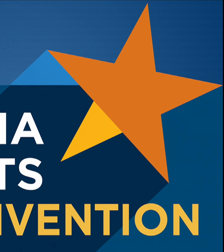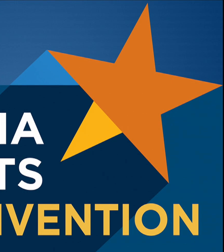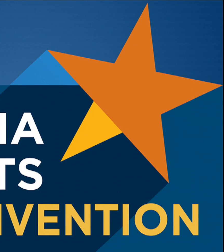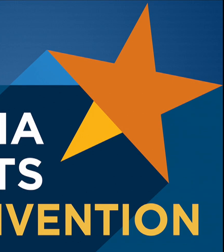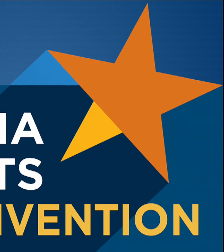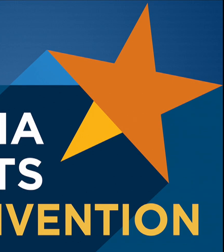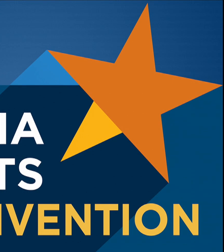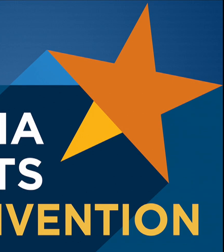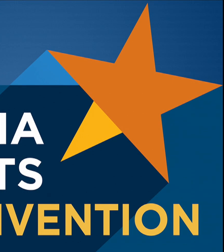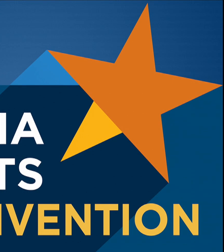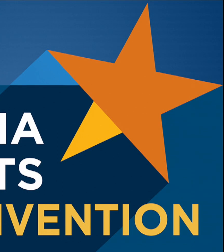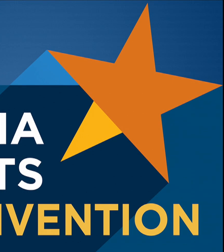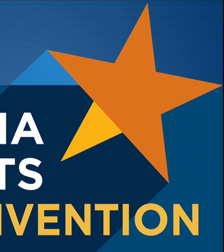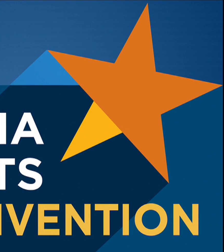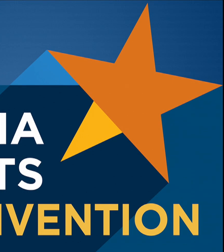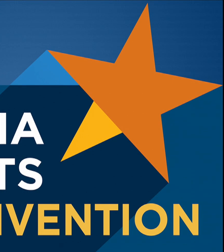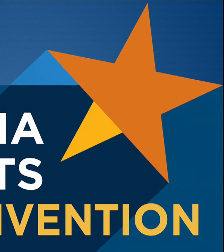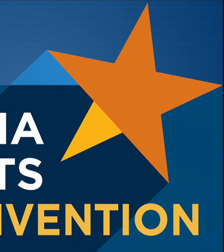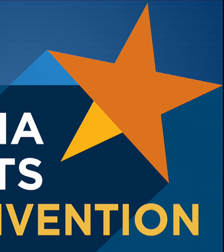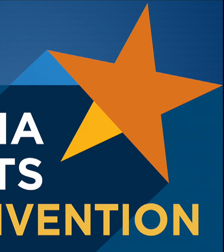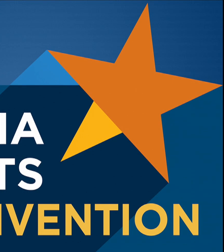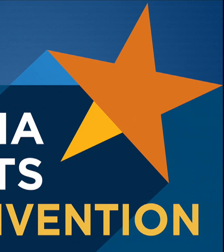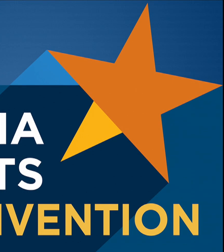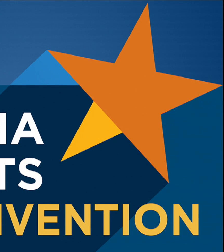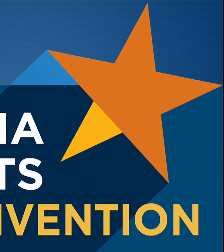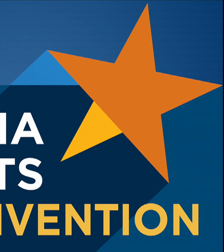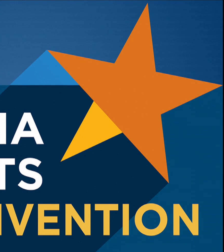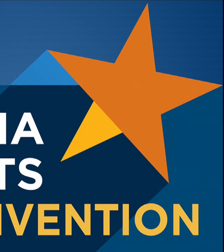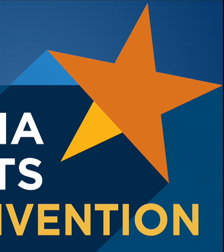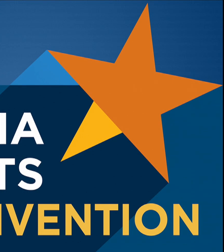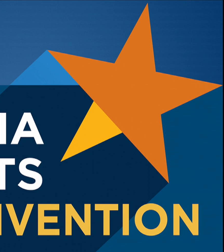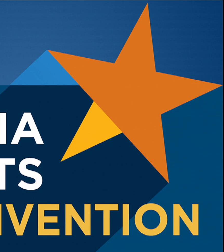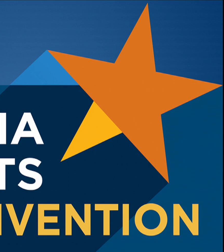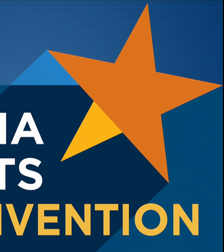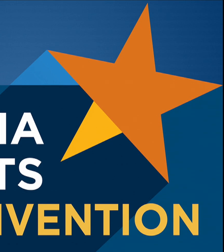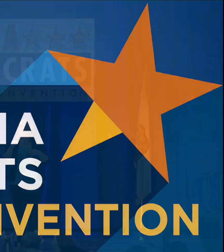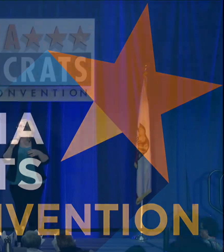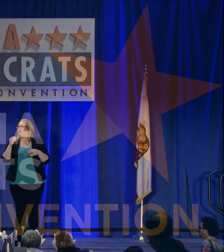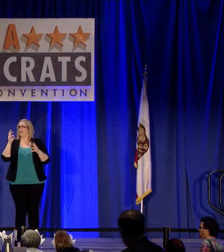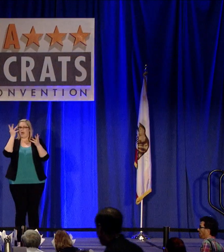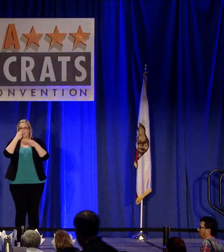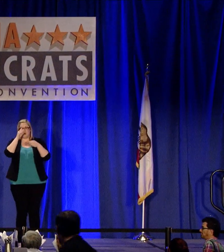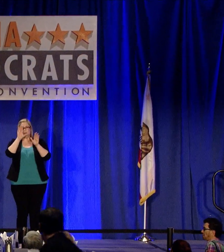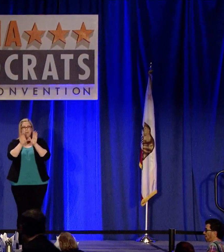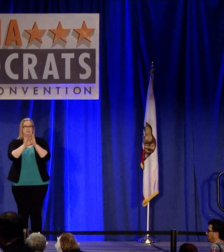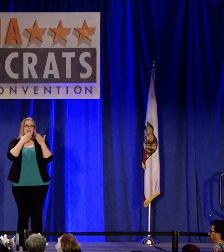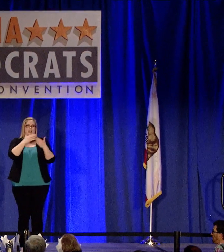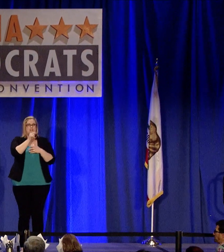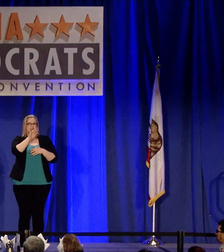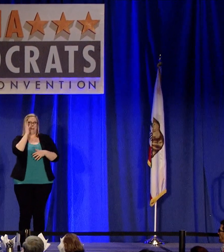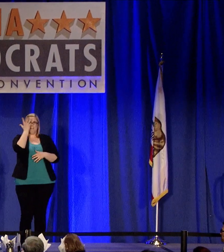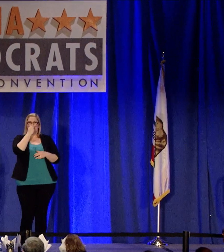anyway, thank all of you for coming. Thank Alex Padilla for that beautiful picture of a beautiful young